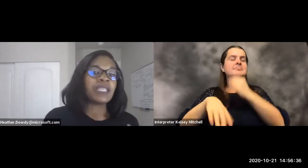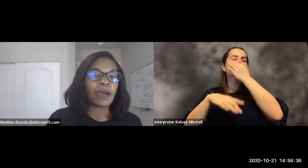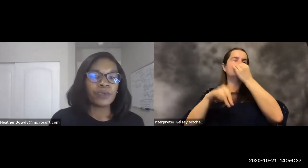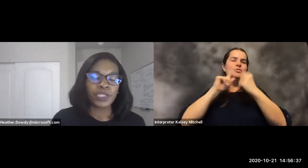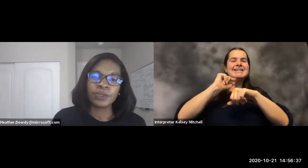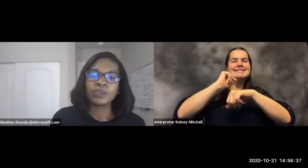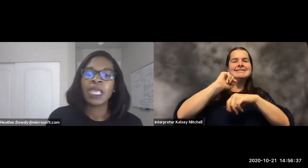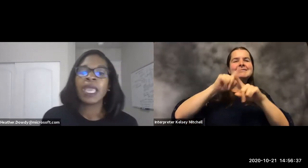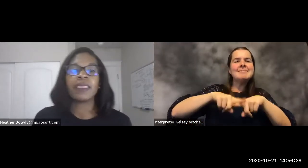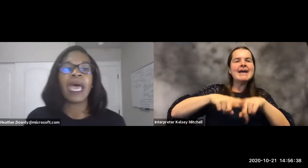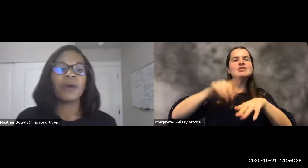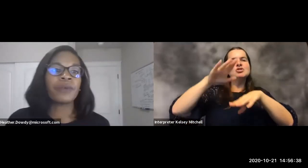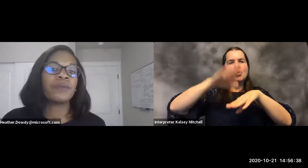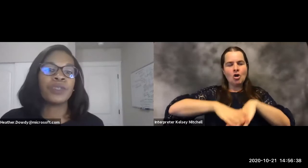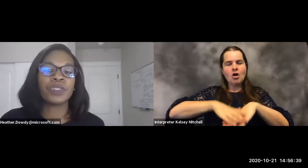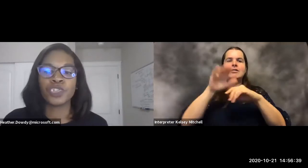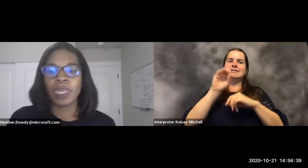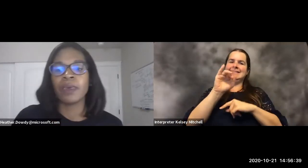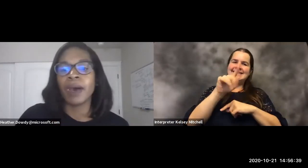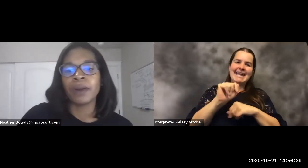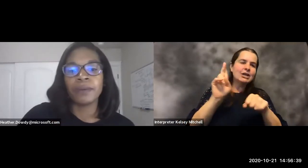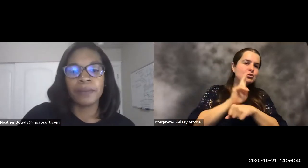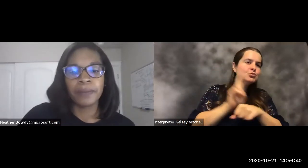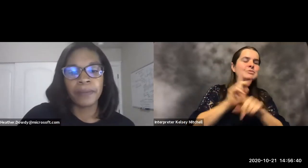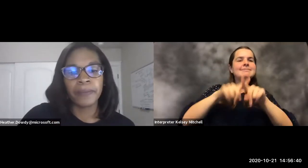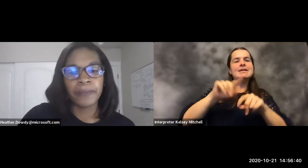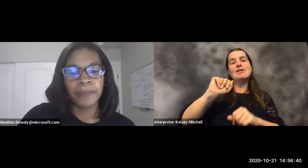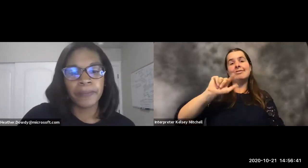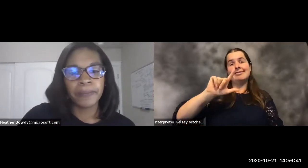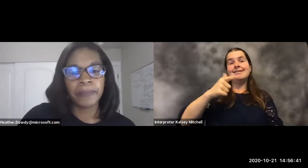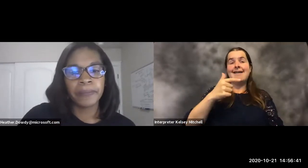the data that was used and the algorithm used to train the model.